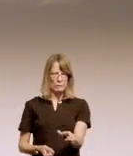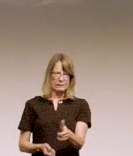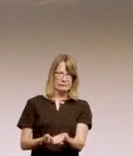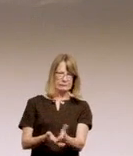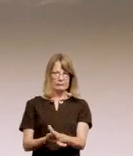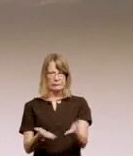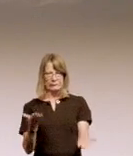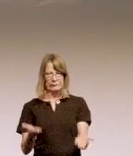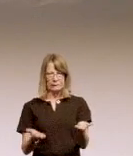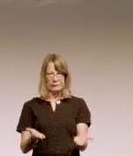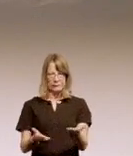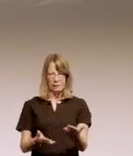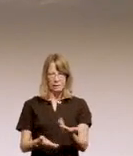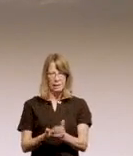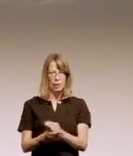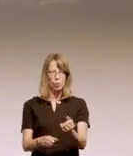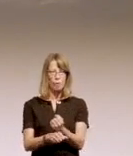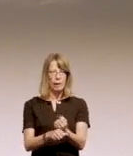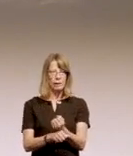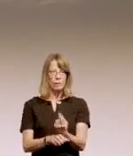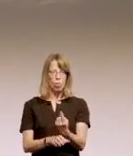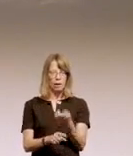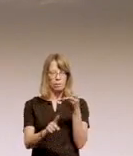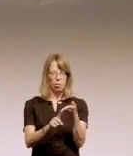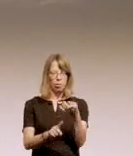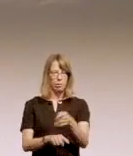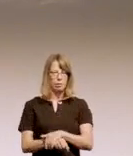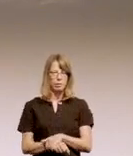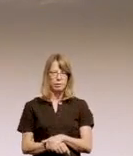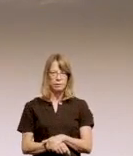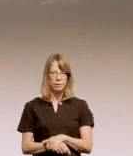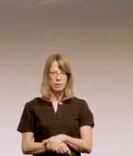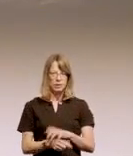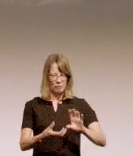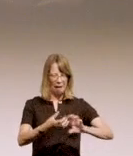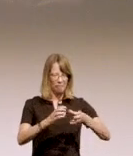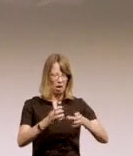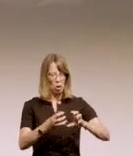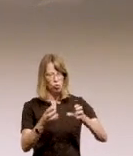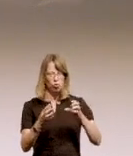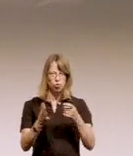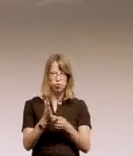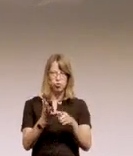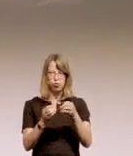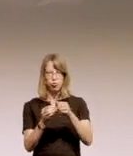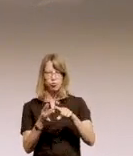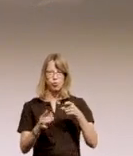manner. And so we came up with this idea that eventually formed into a Rubik's Cube. And I'll tell you how it